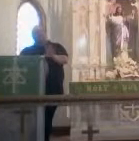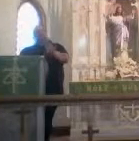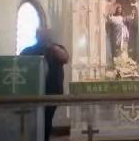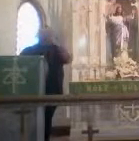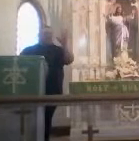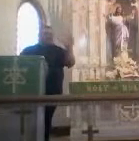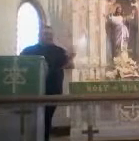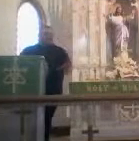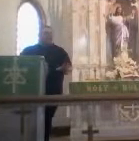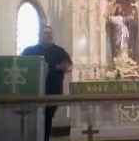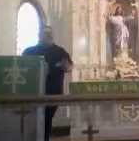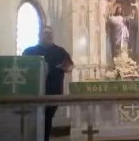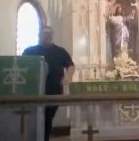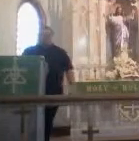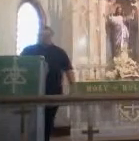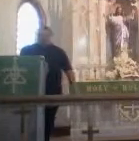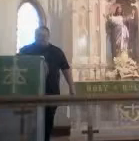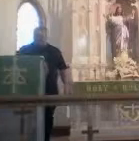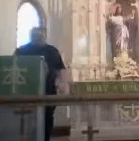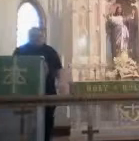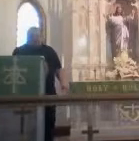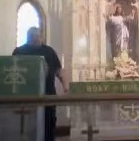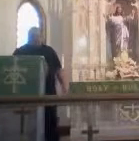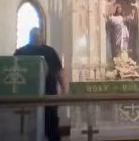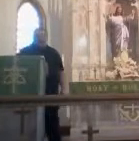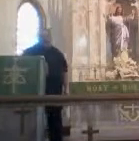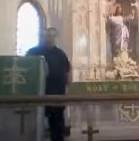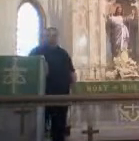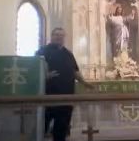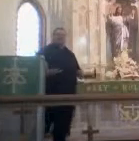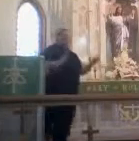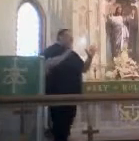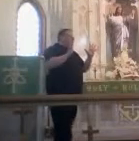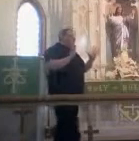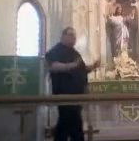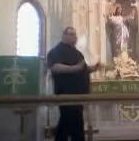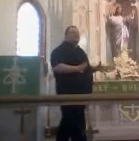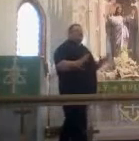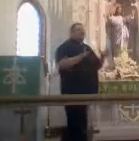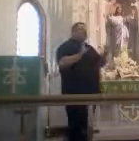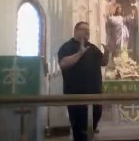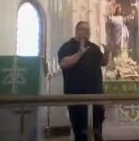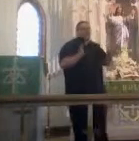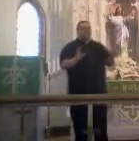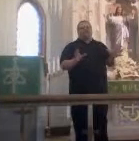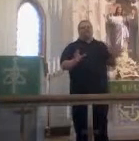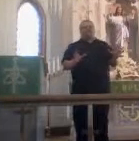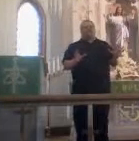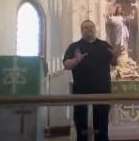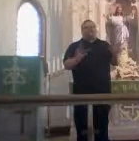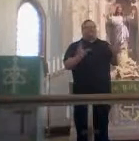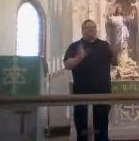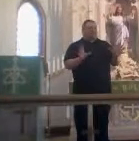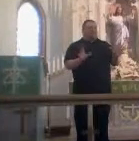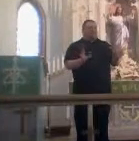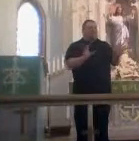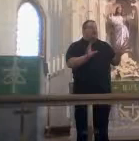of the chaos that we think is surrounding us. It's that voice that says, I'm here. I'm still here. I'm still here. I've got